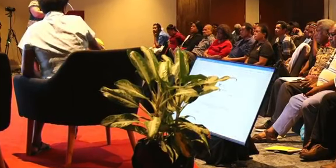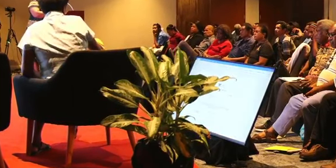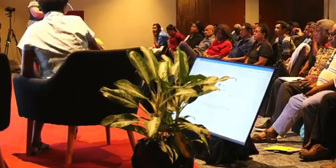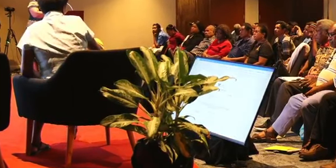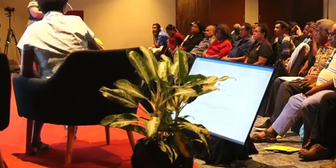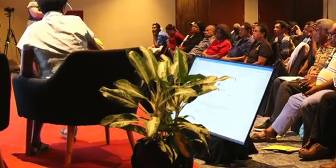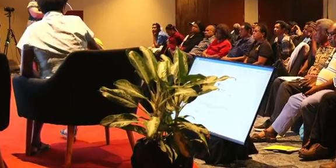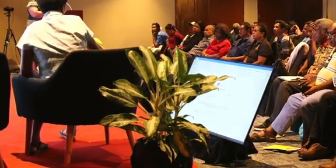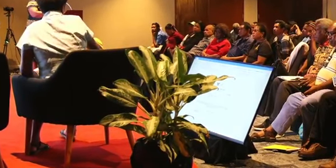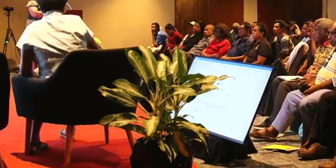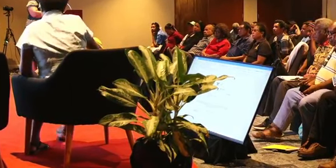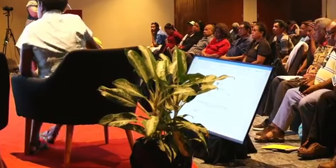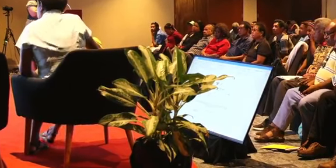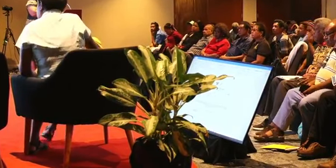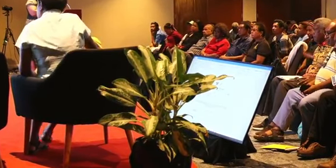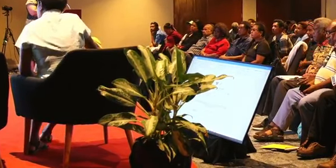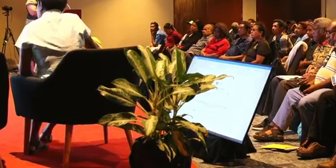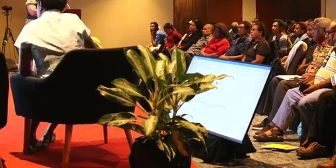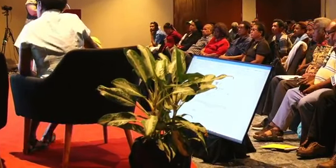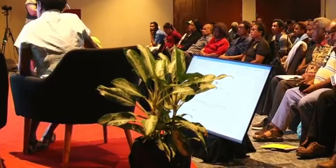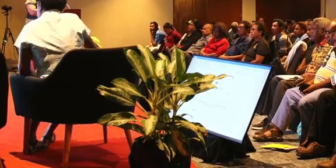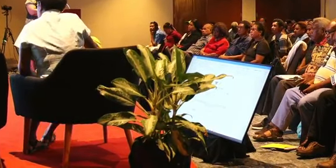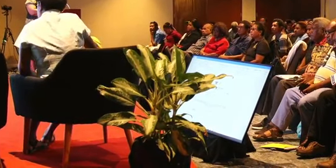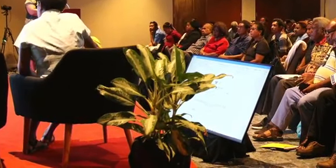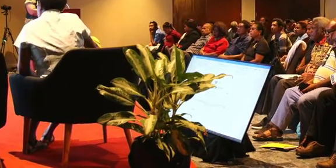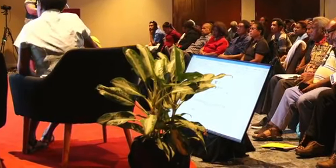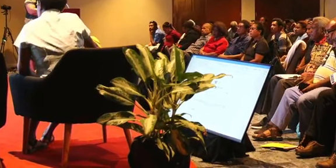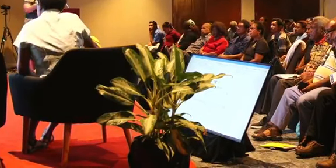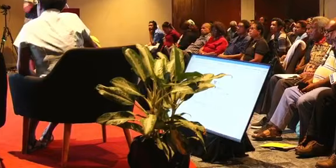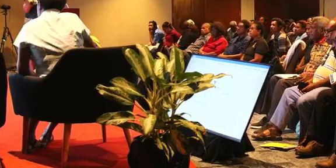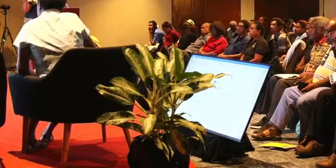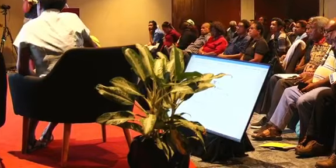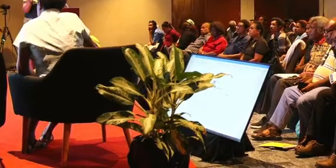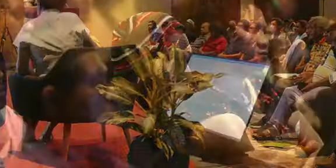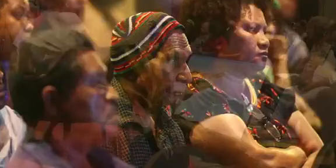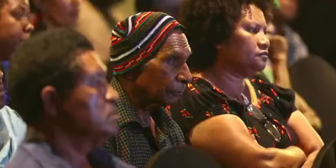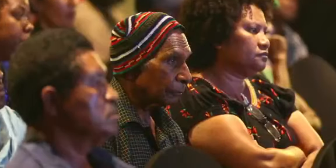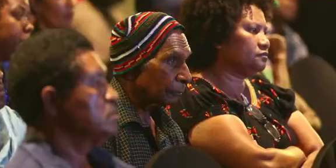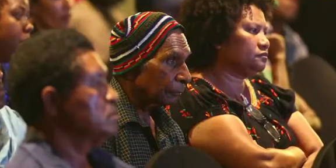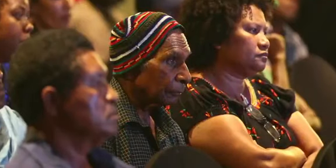Okay, the samples of certificate of compliance.